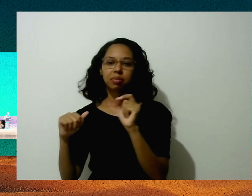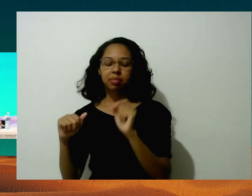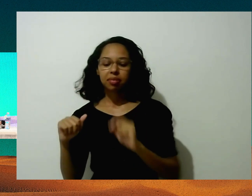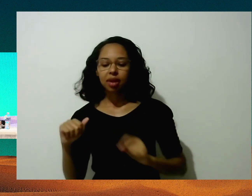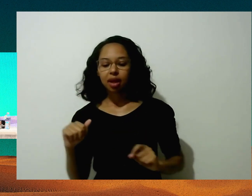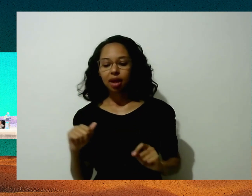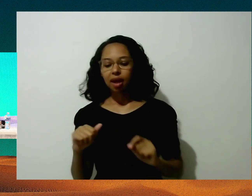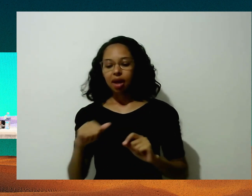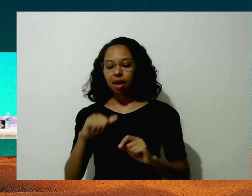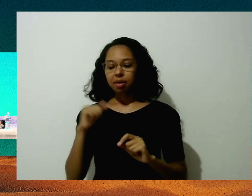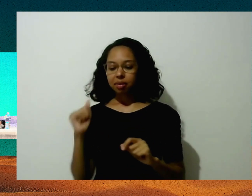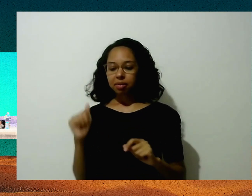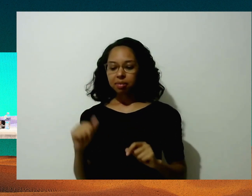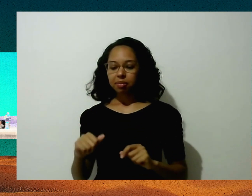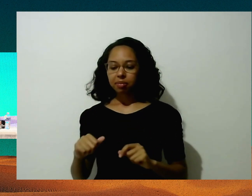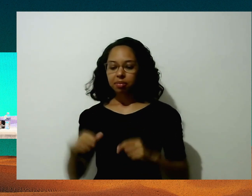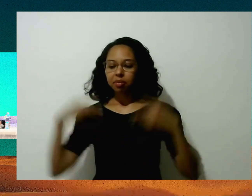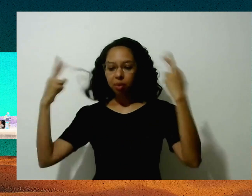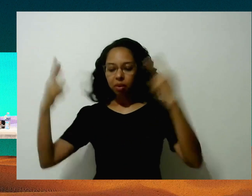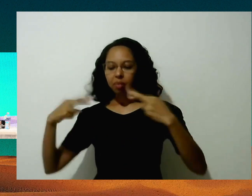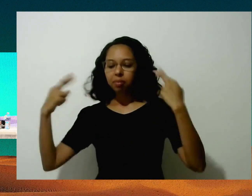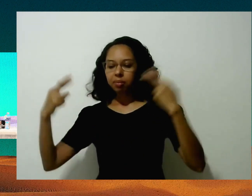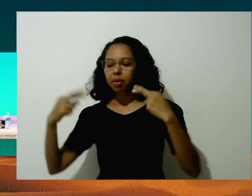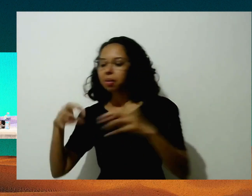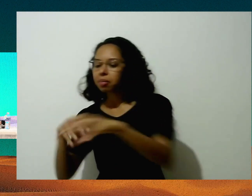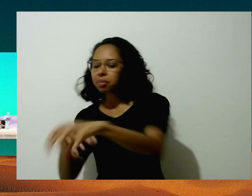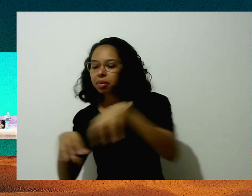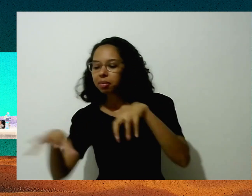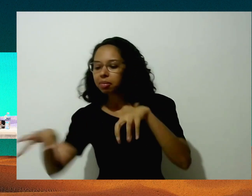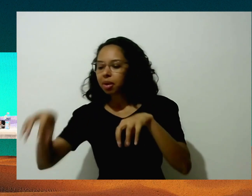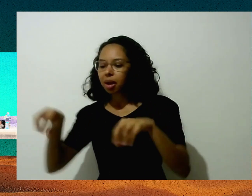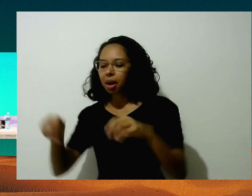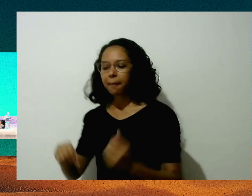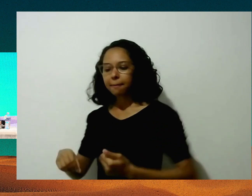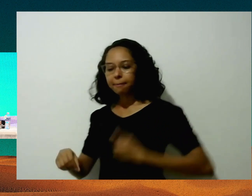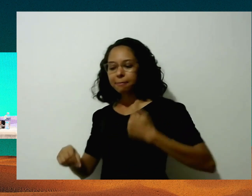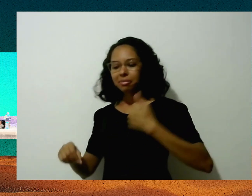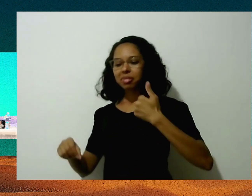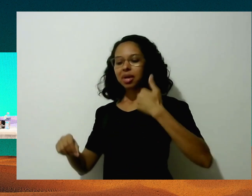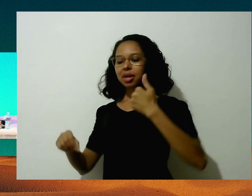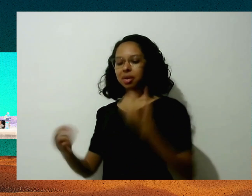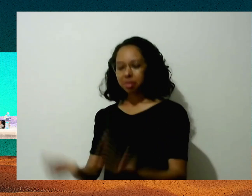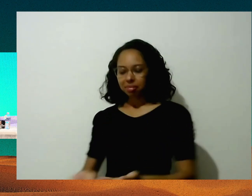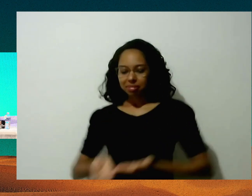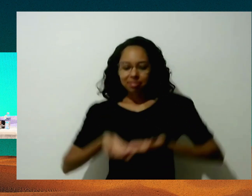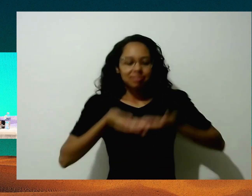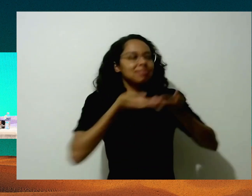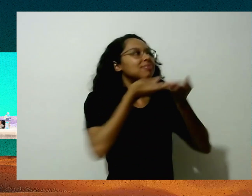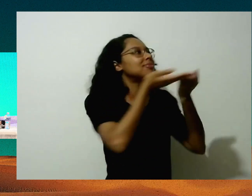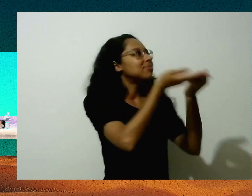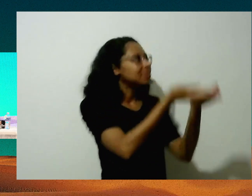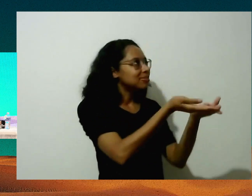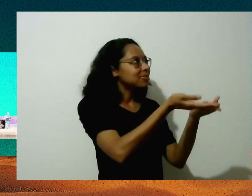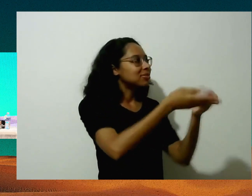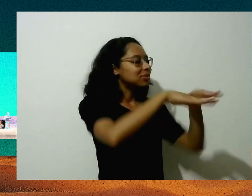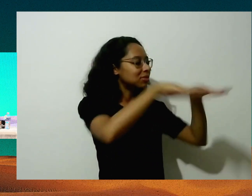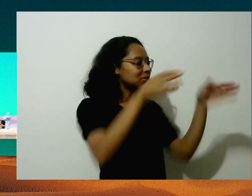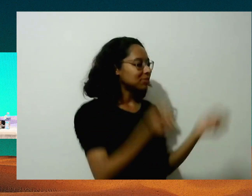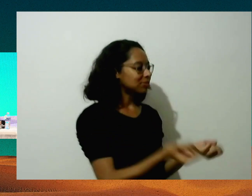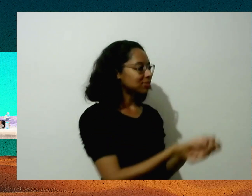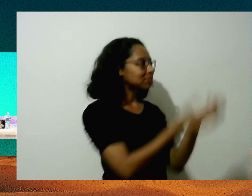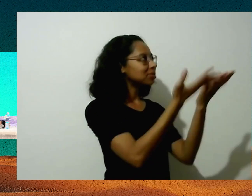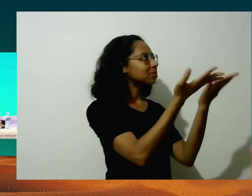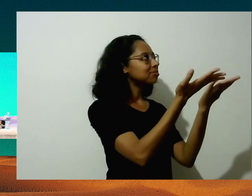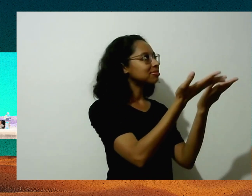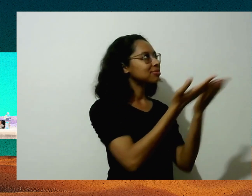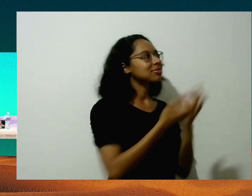da gordura deste. Abel also brought of the firstborn of his flock and of their fat. Agradou-se o Senhor de